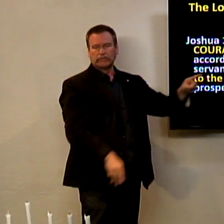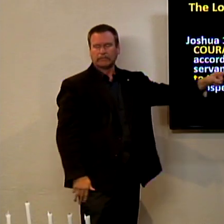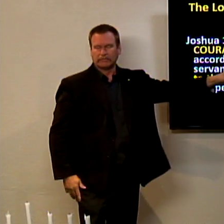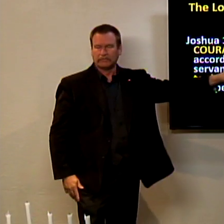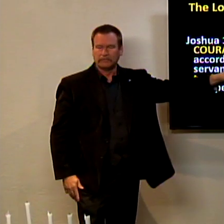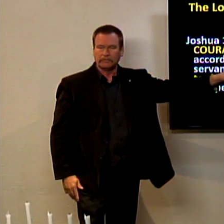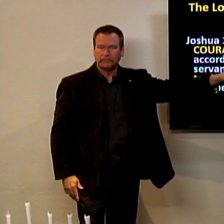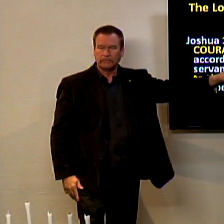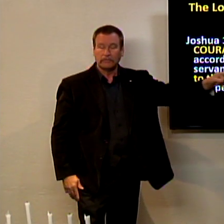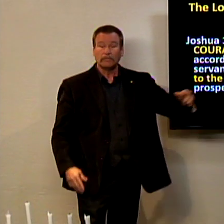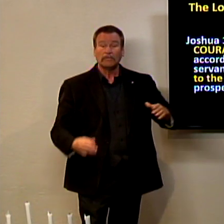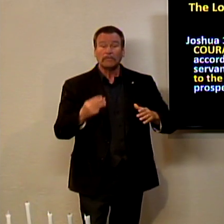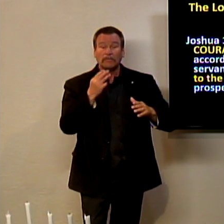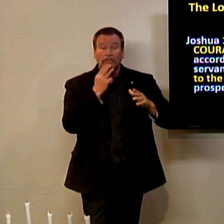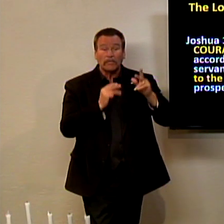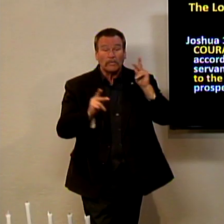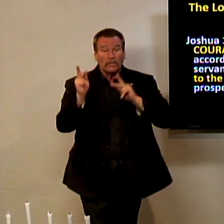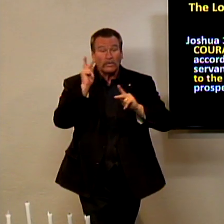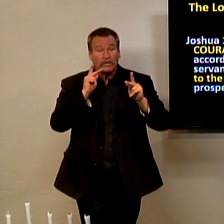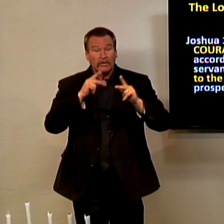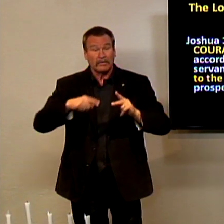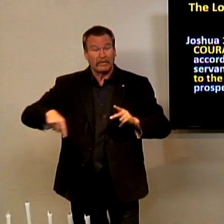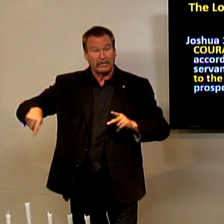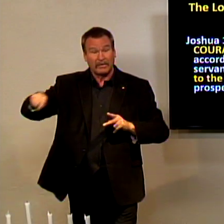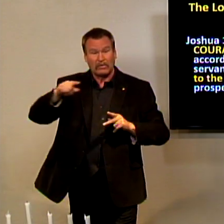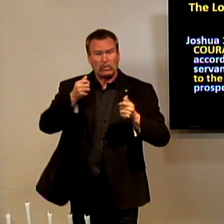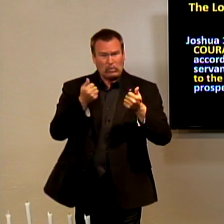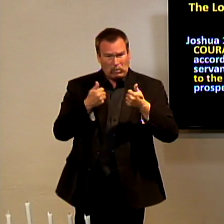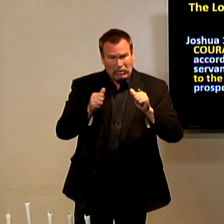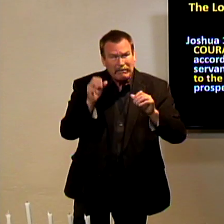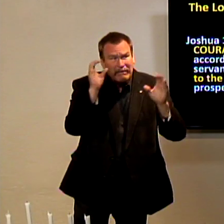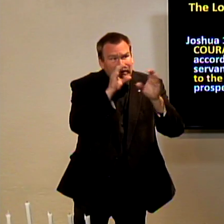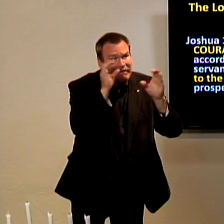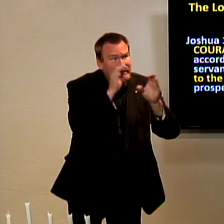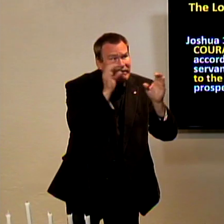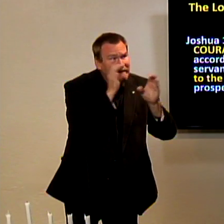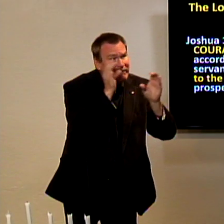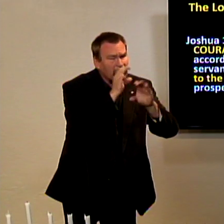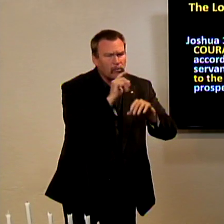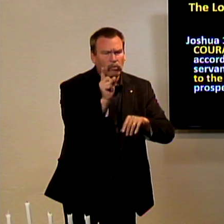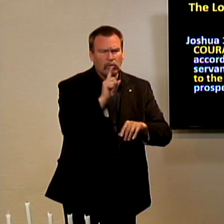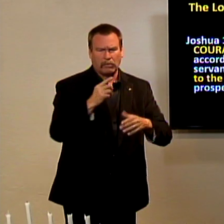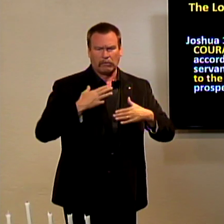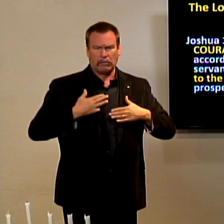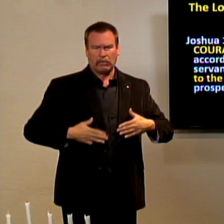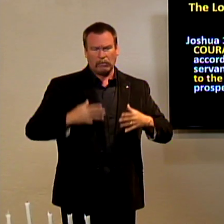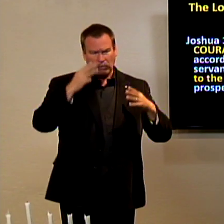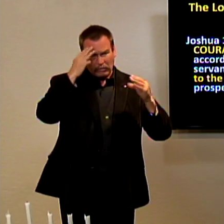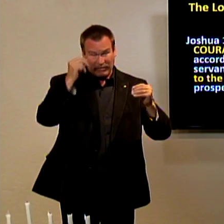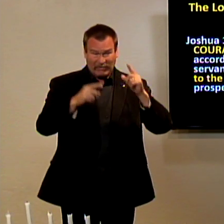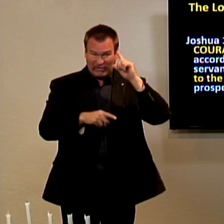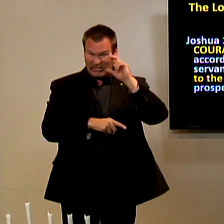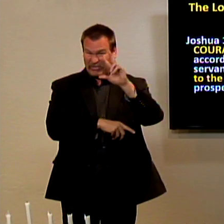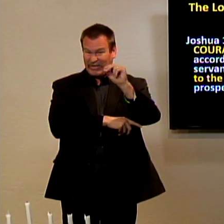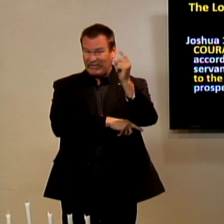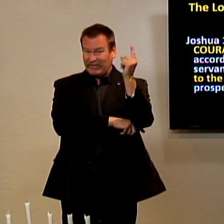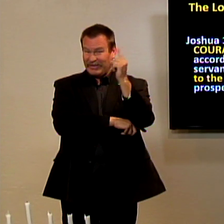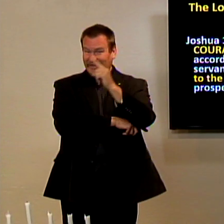God buried Moses. The Israelites, they tried to look for Moses' body. For